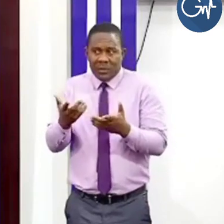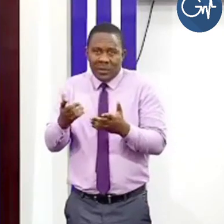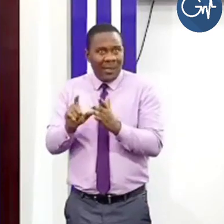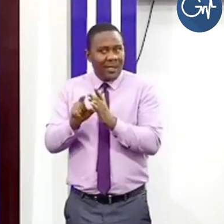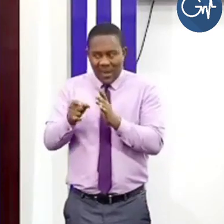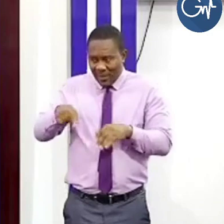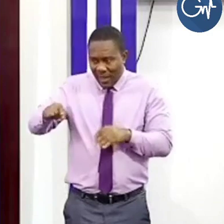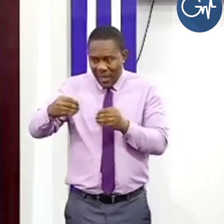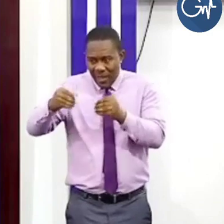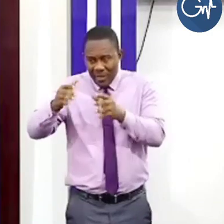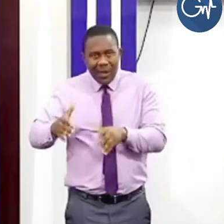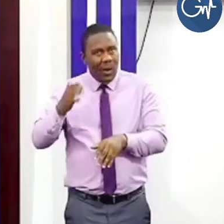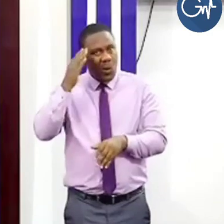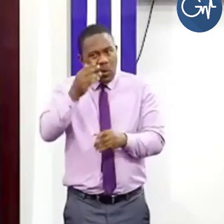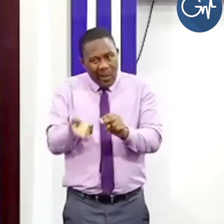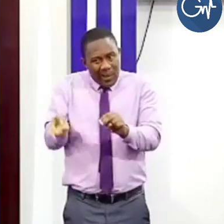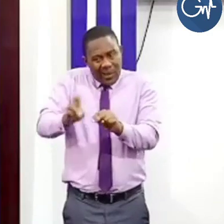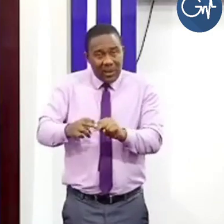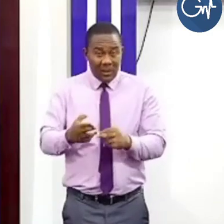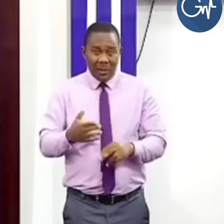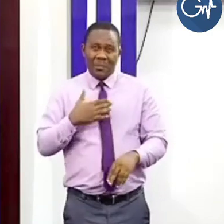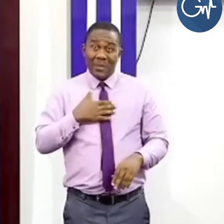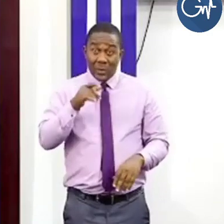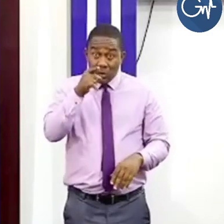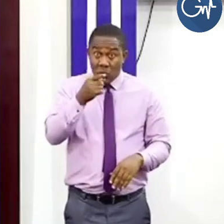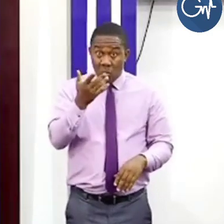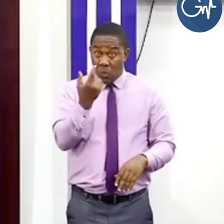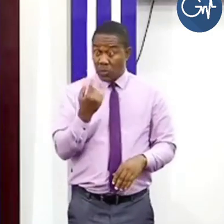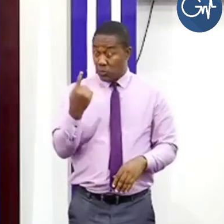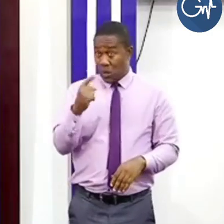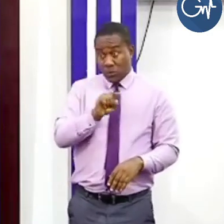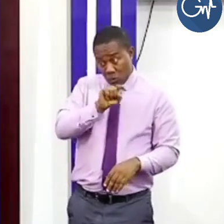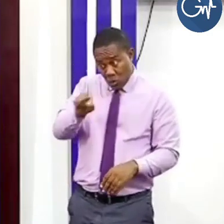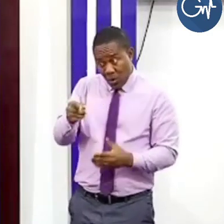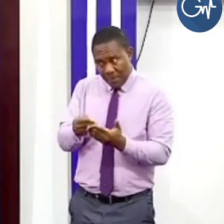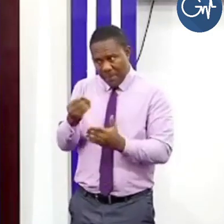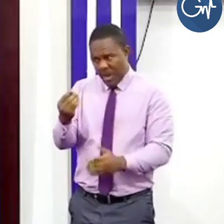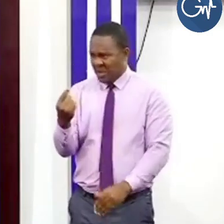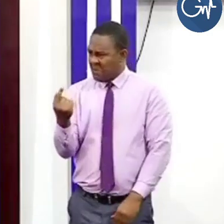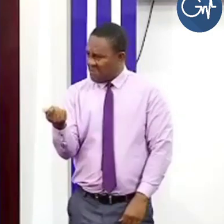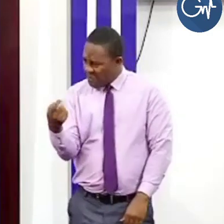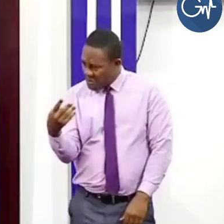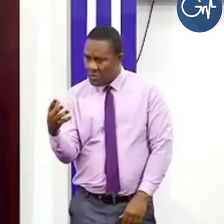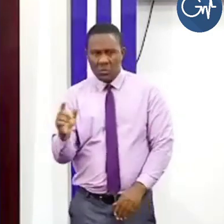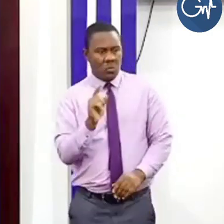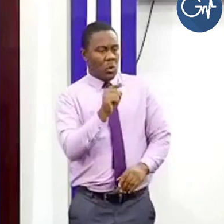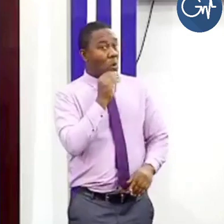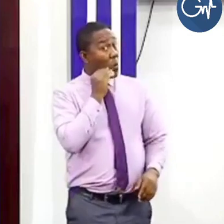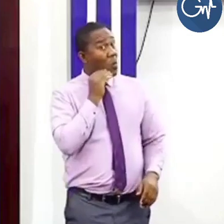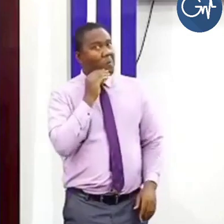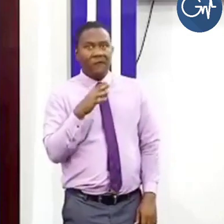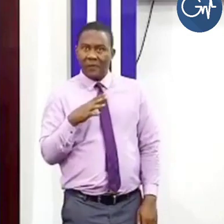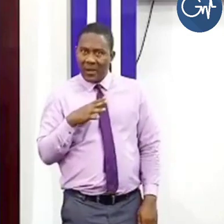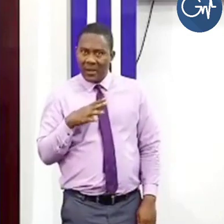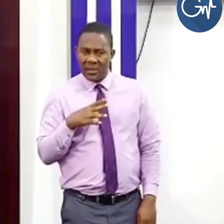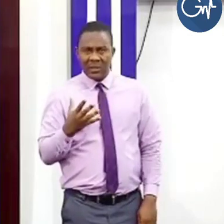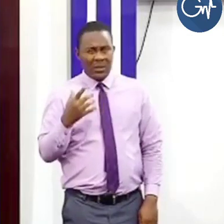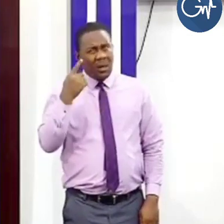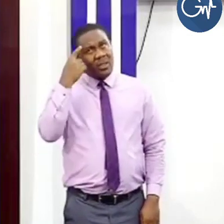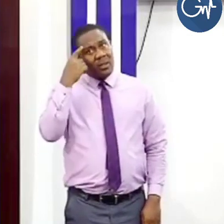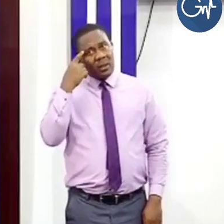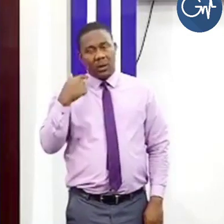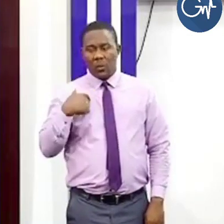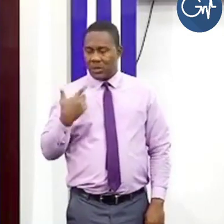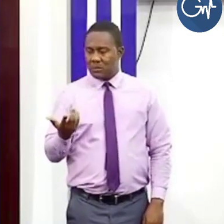items. Let's only buy what we need immediately. Let's not think that Ghana is on its knees